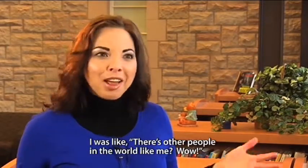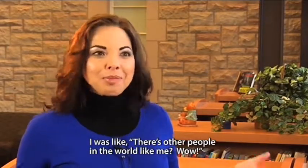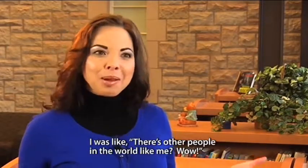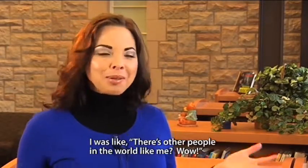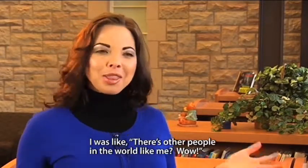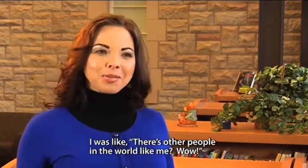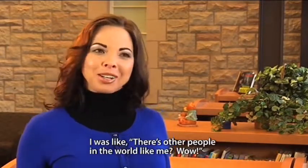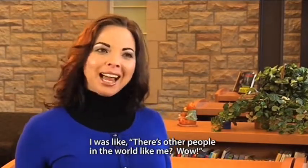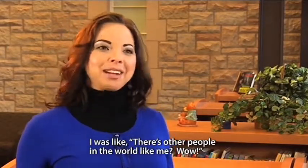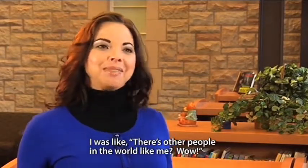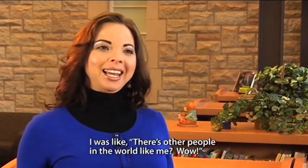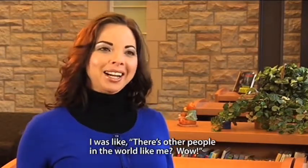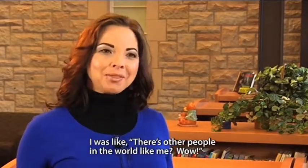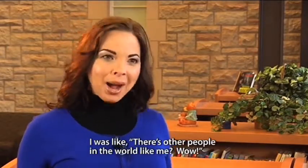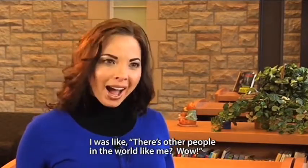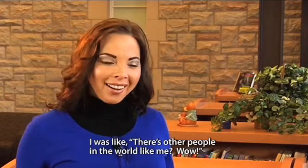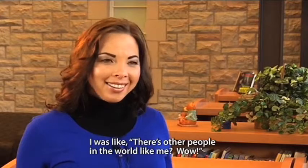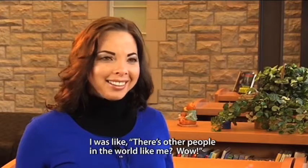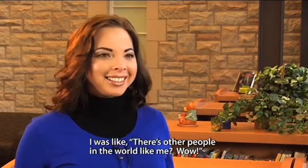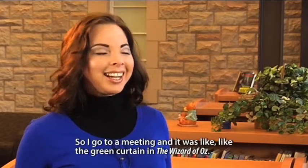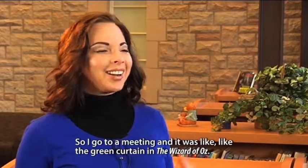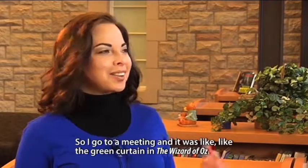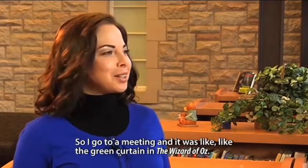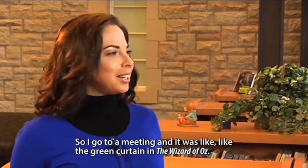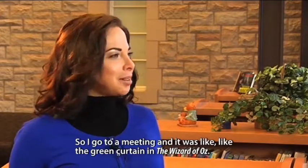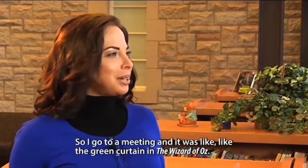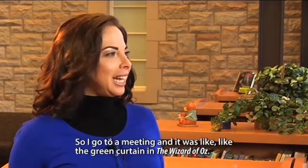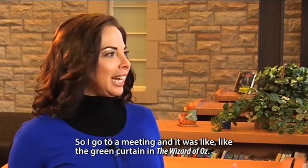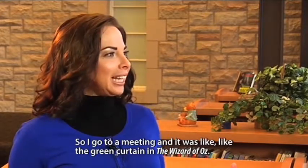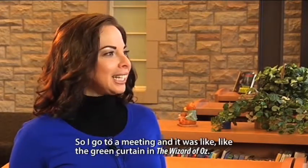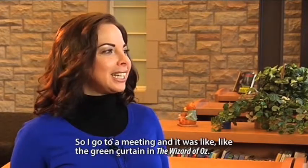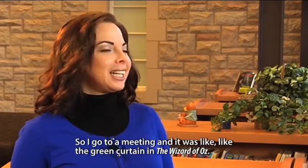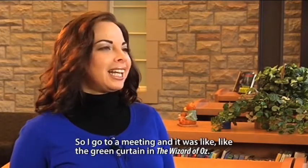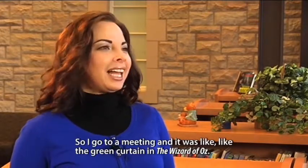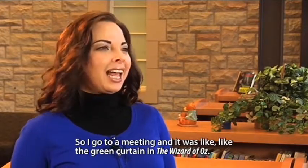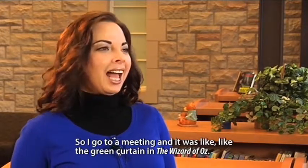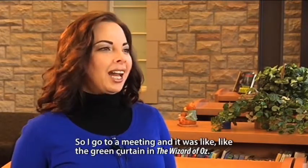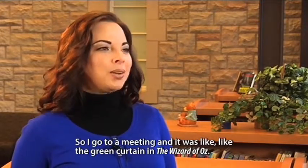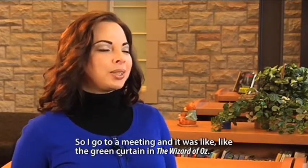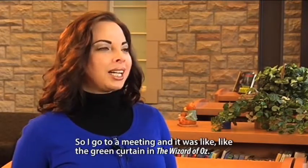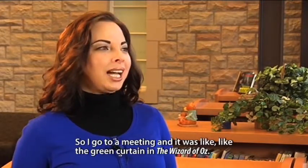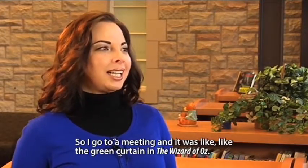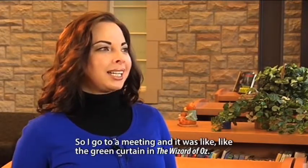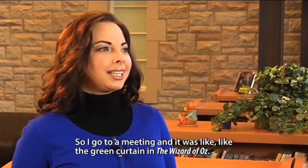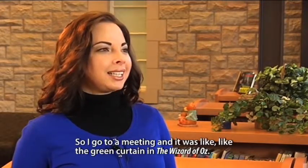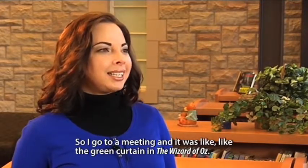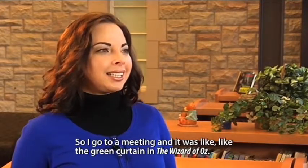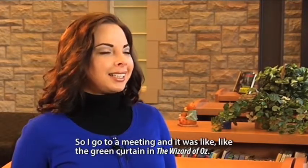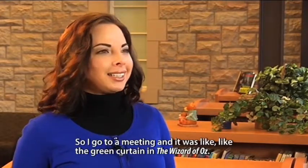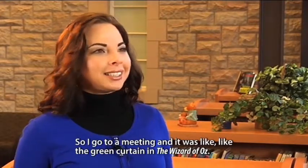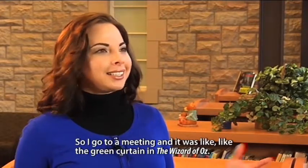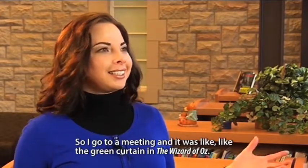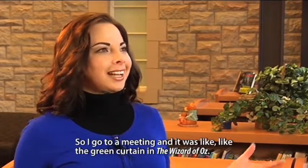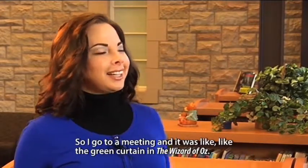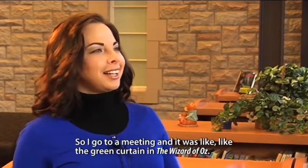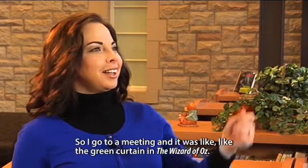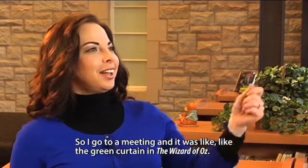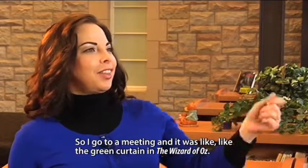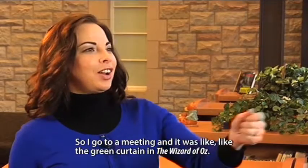other people in the world like me? Wow. So I go to a meeting, and it was like, it's like the